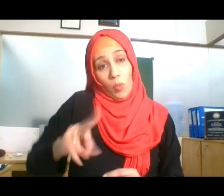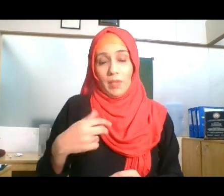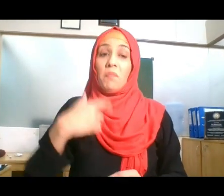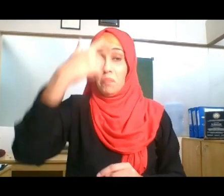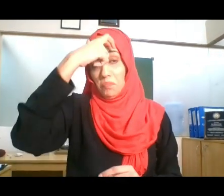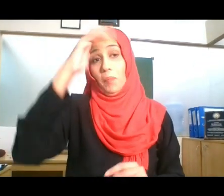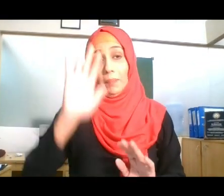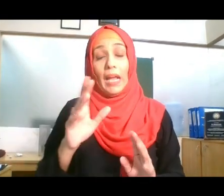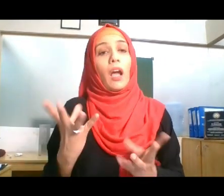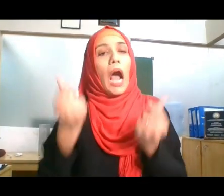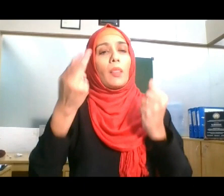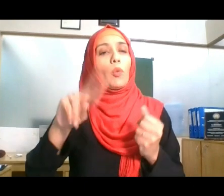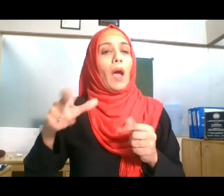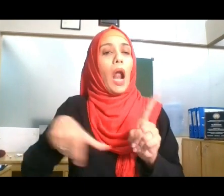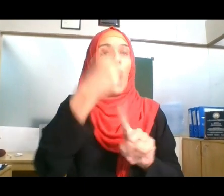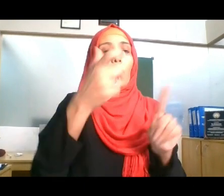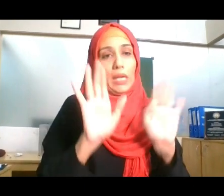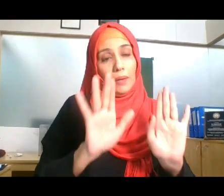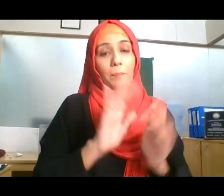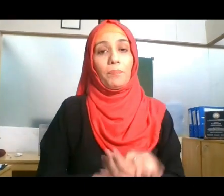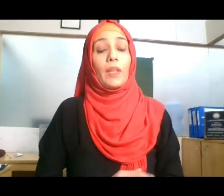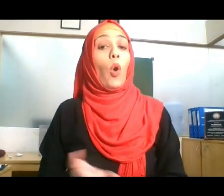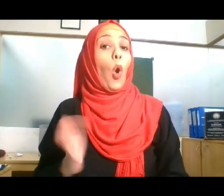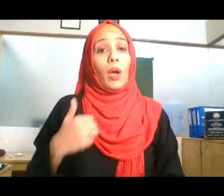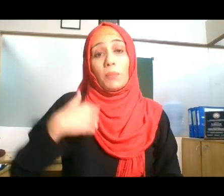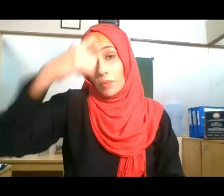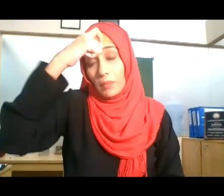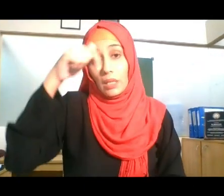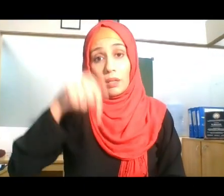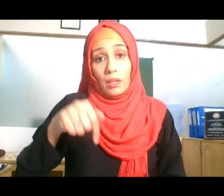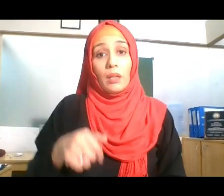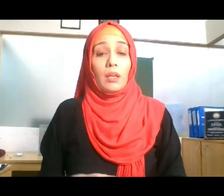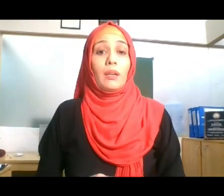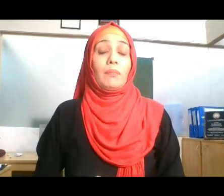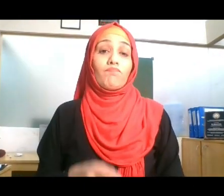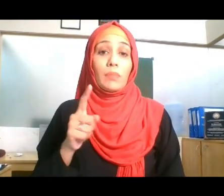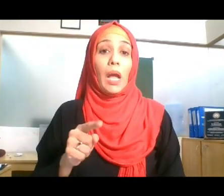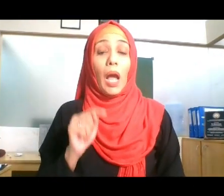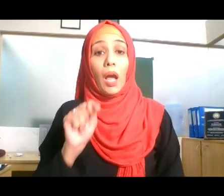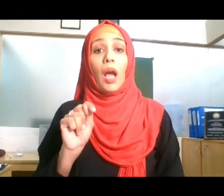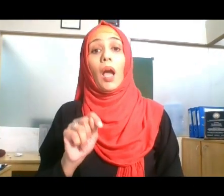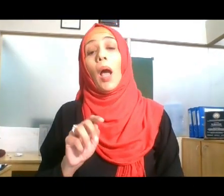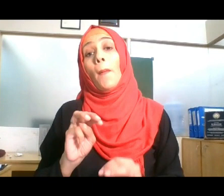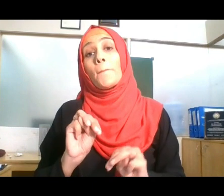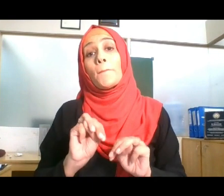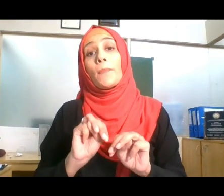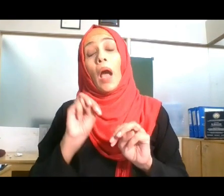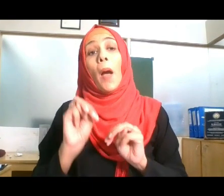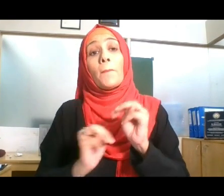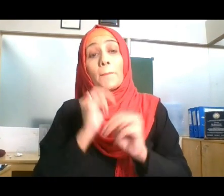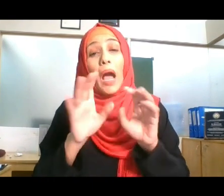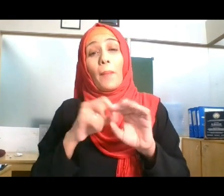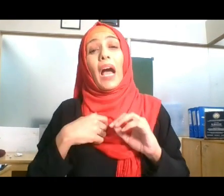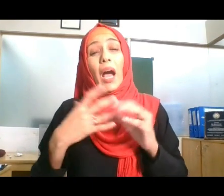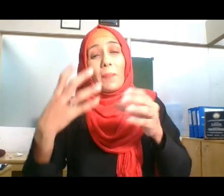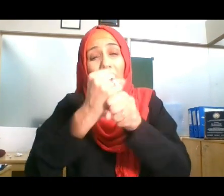face. And I think one of the biggest challenges in this age of economic need is the low pay that is usually